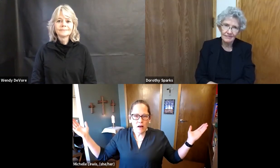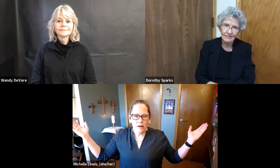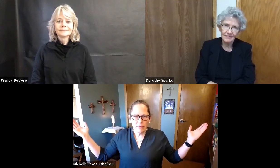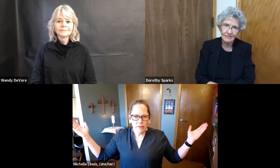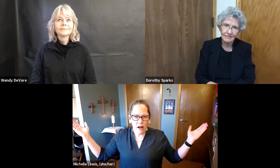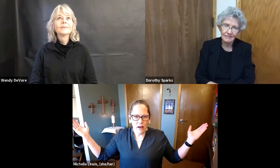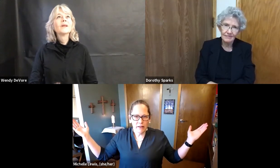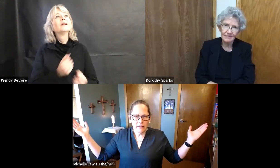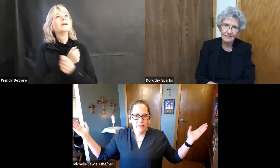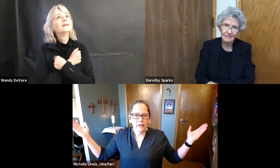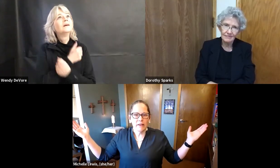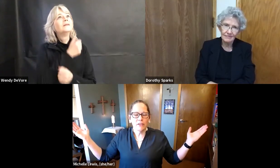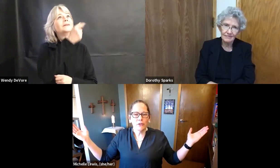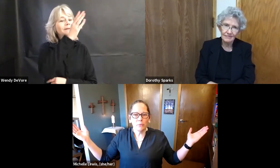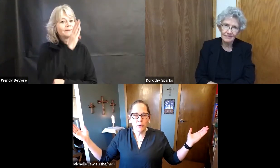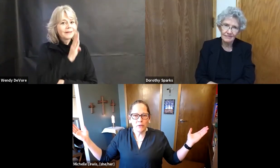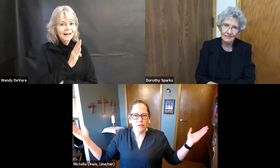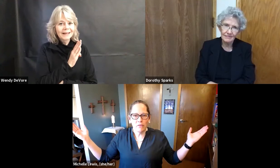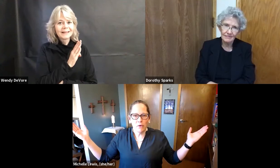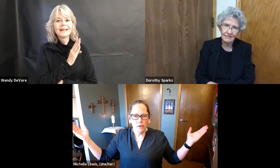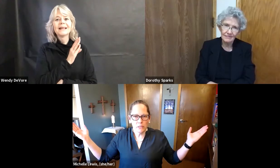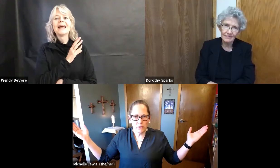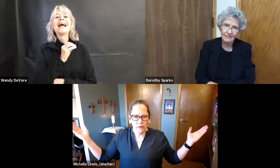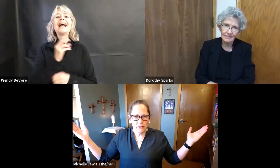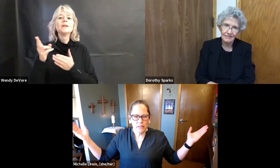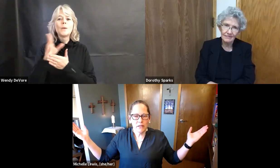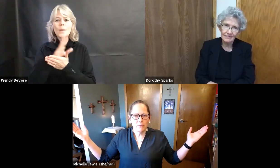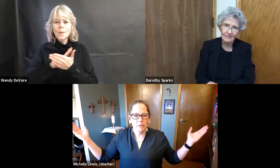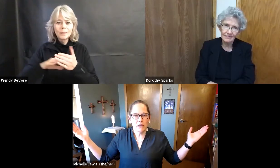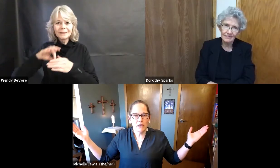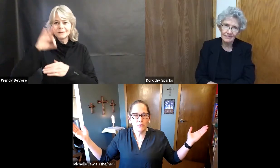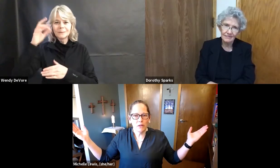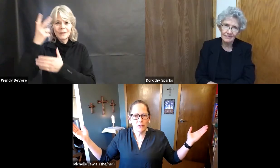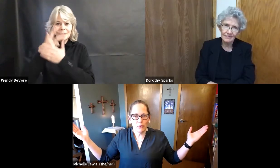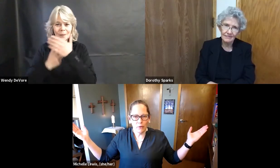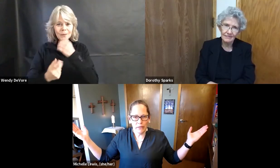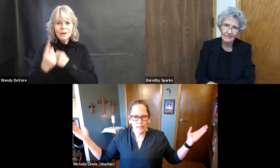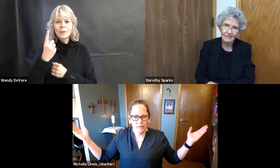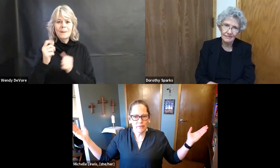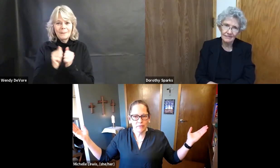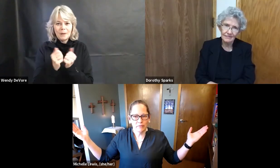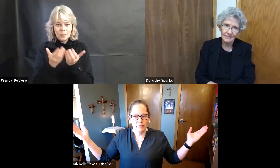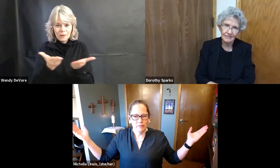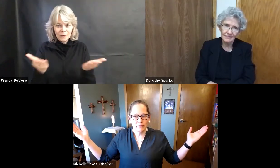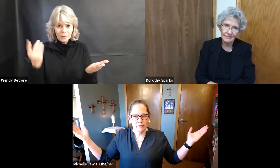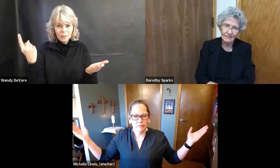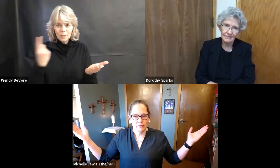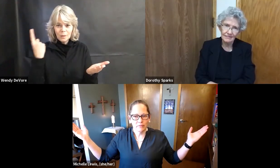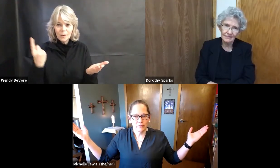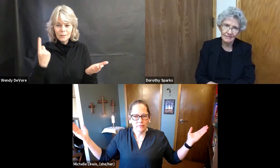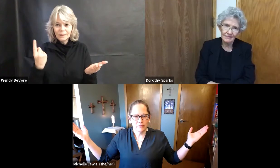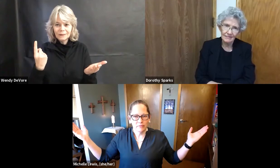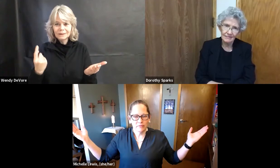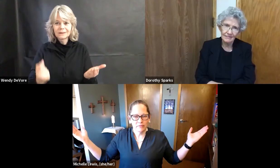the love of God, and the communion of the Holy Spirit be with you always.